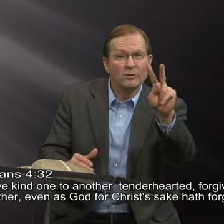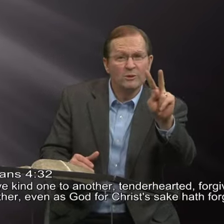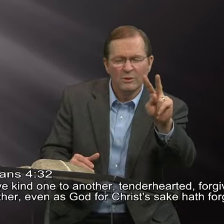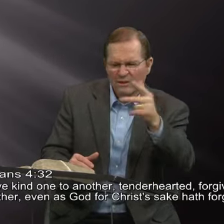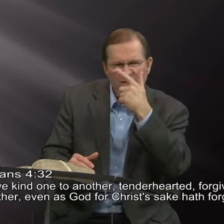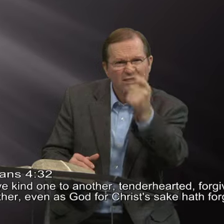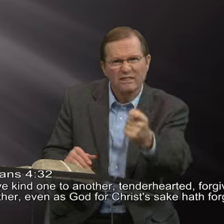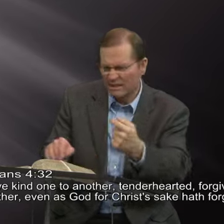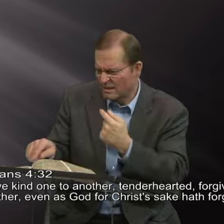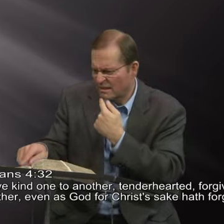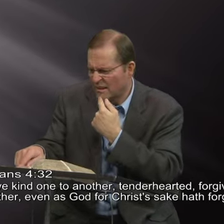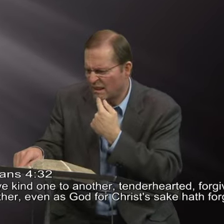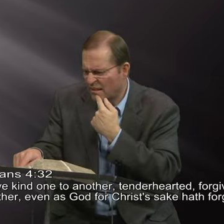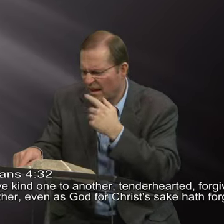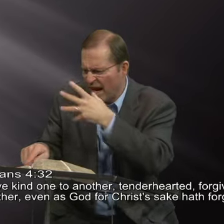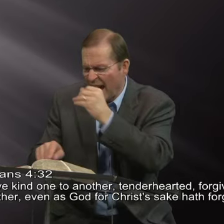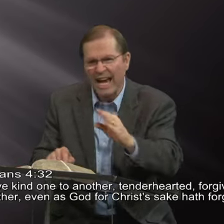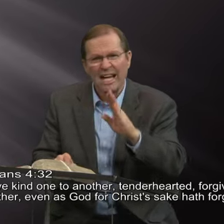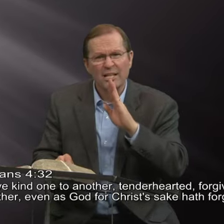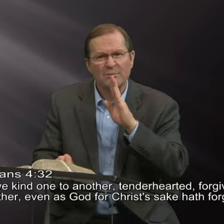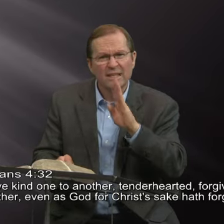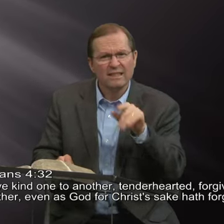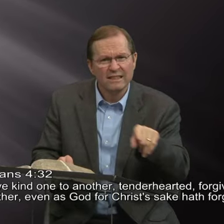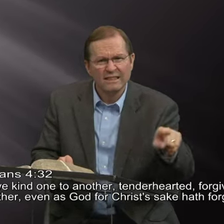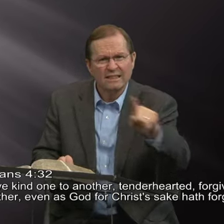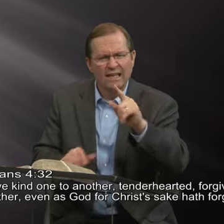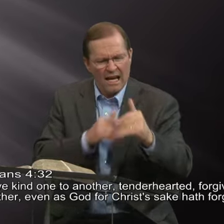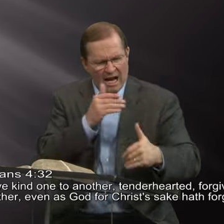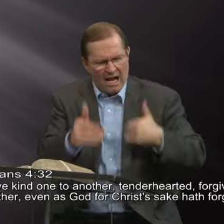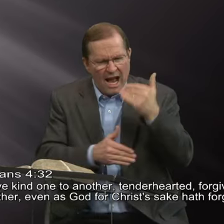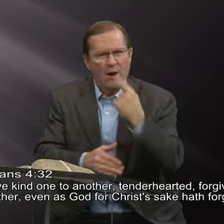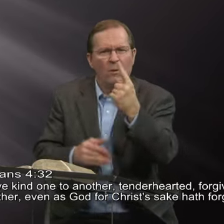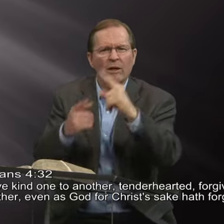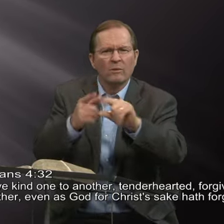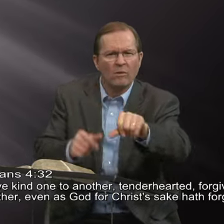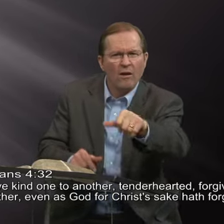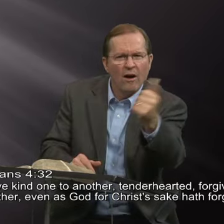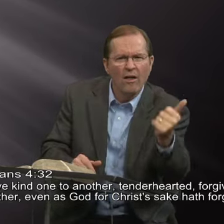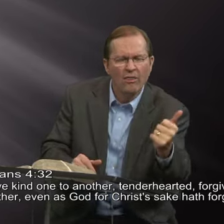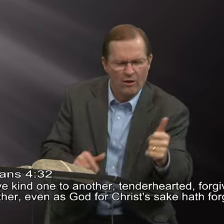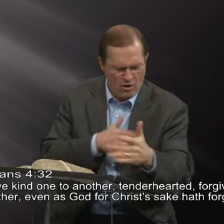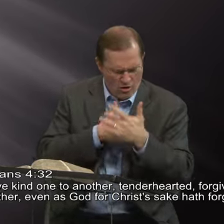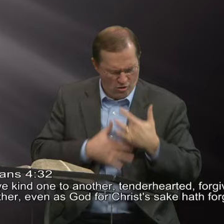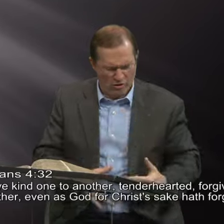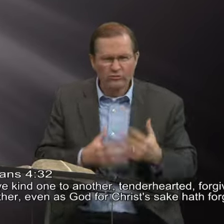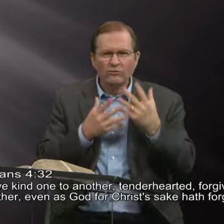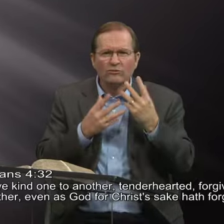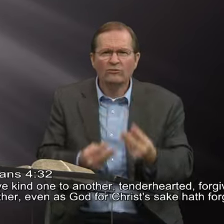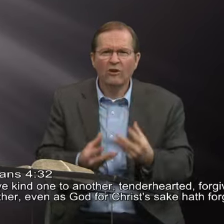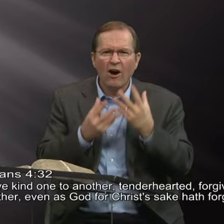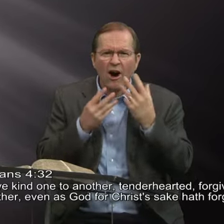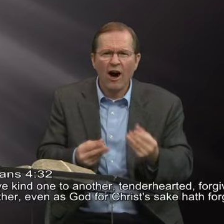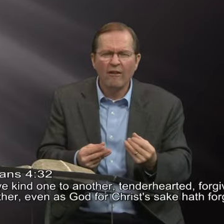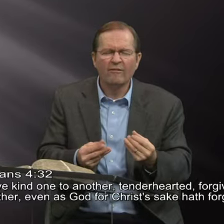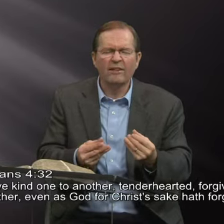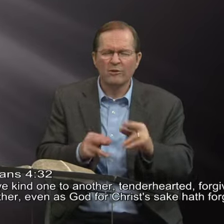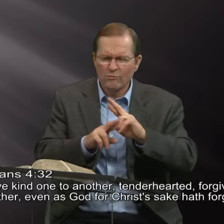In Ephesians chapter 4, verse 32, it says, "And be ye kind one to another,